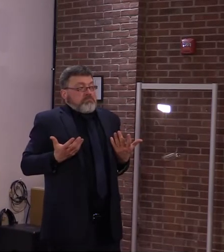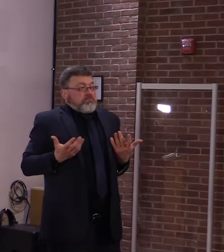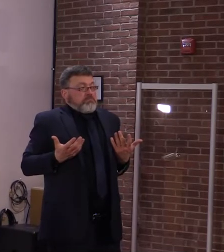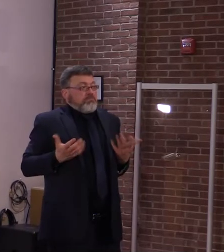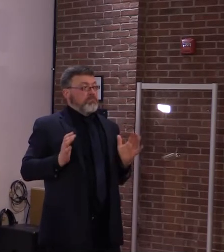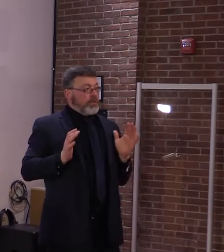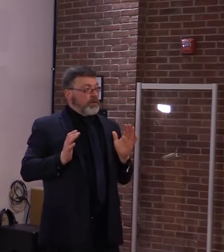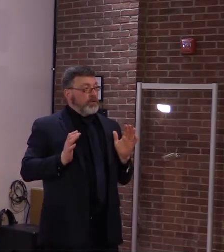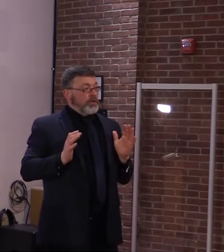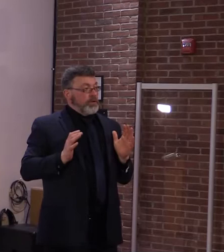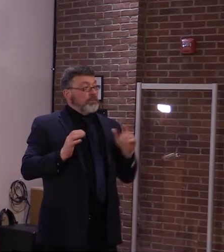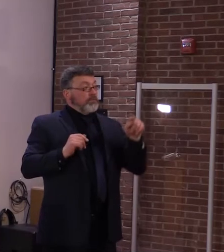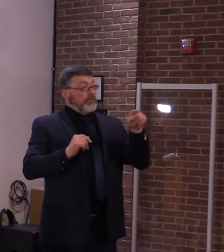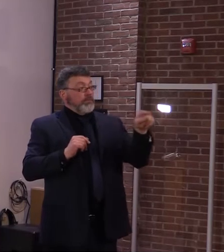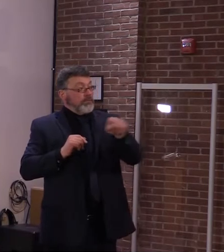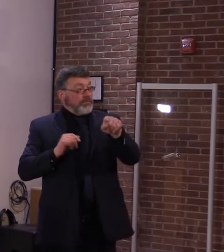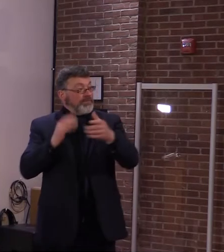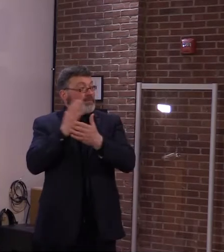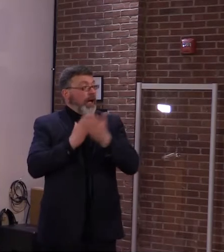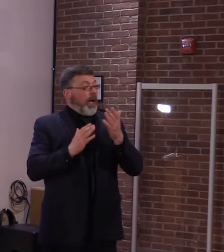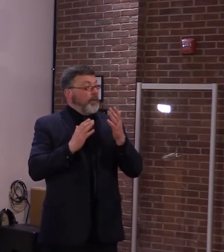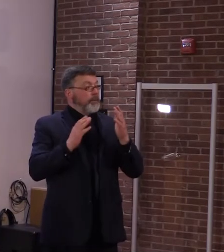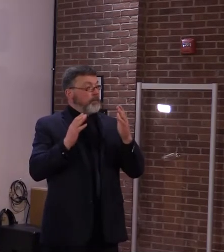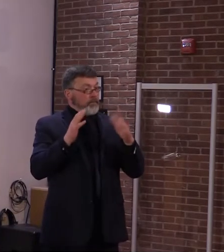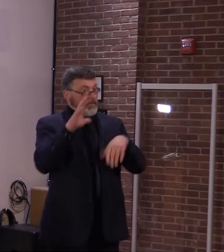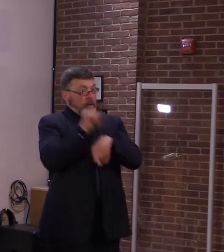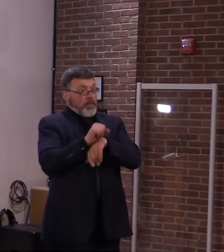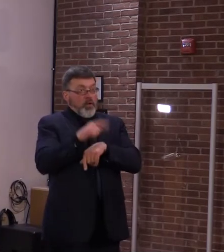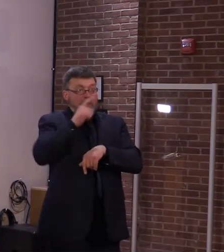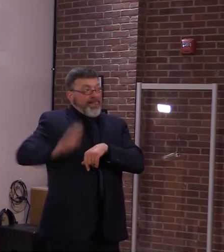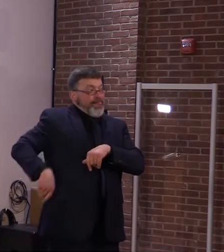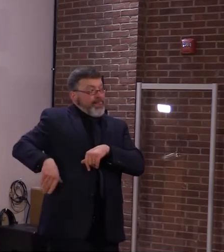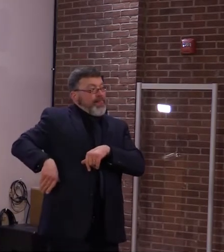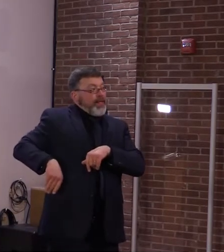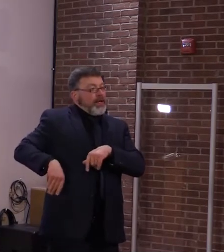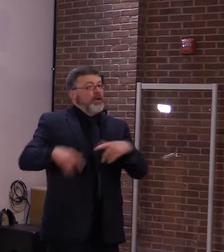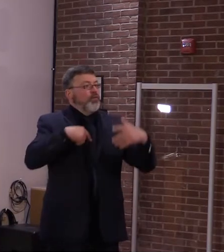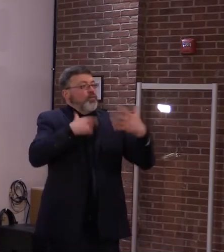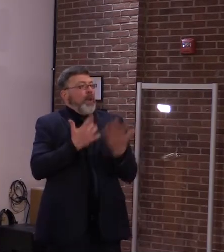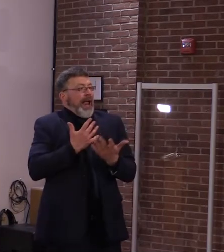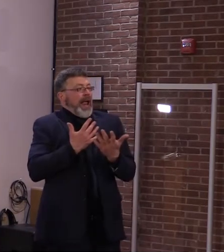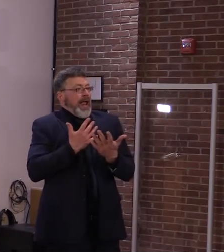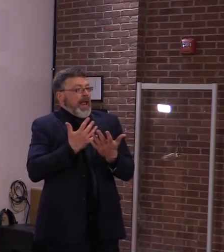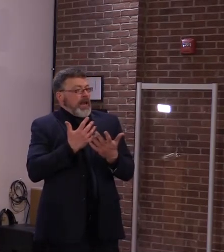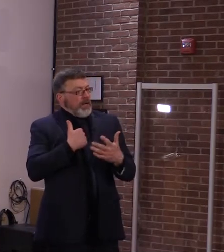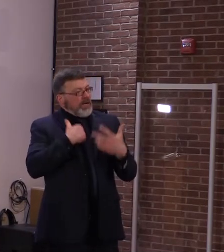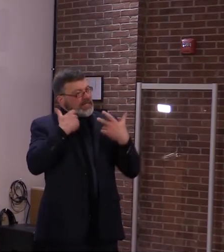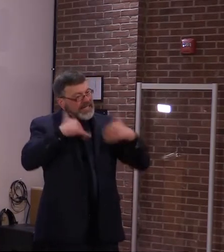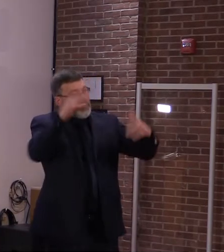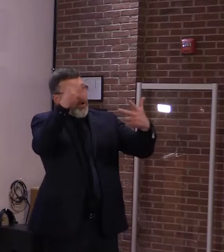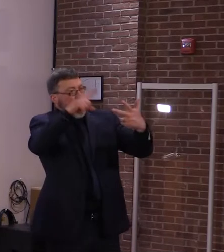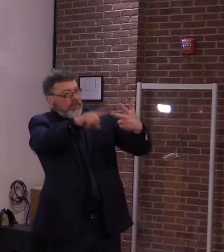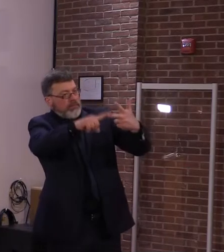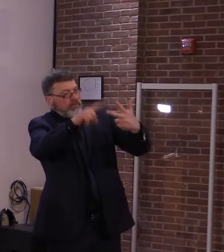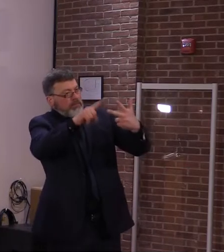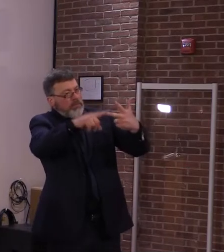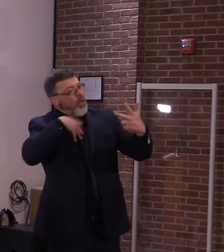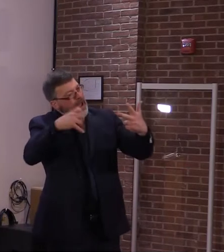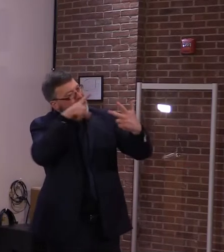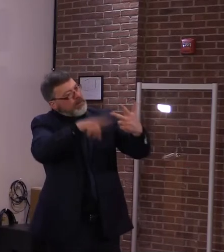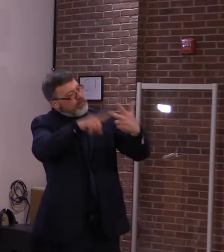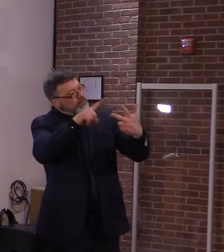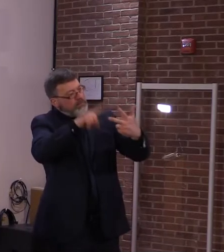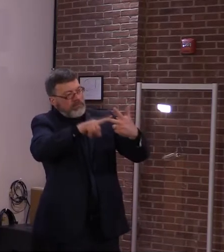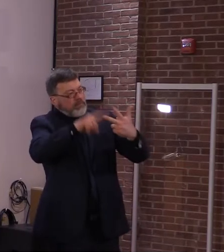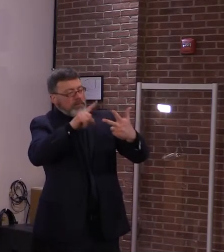they aren't interested in the Pfizer or Moderna. So I think it's going to be a mixed bag, so to speak. There are going to be some